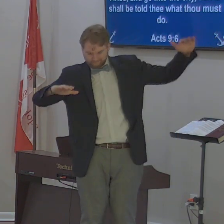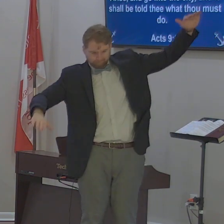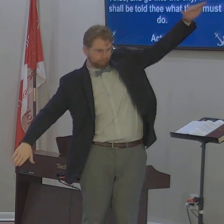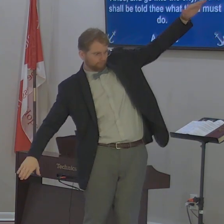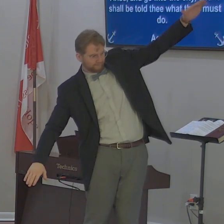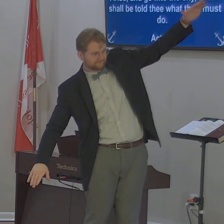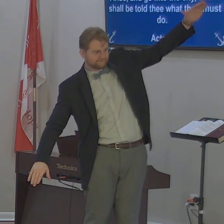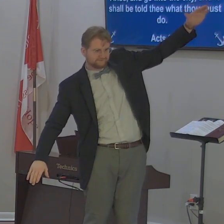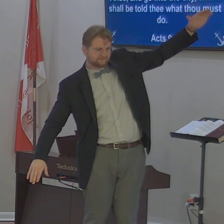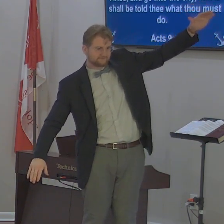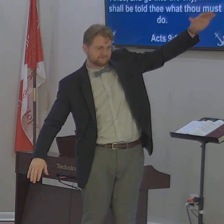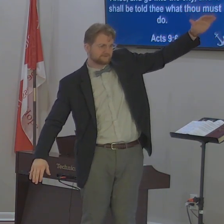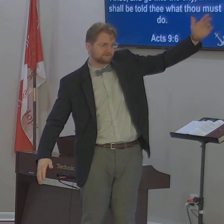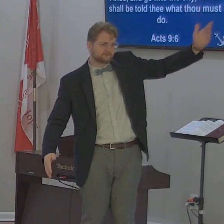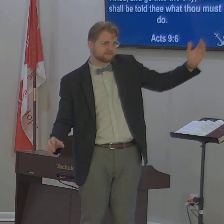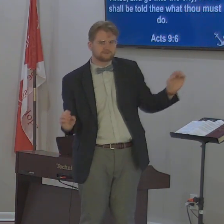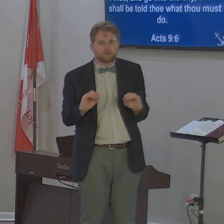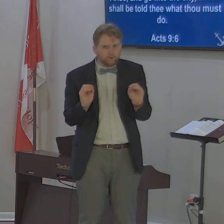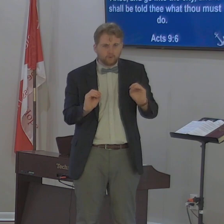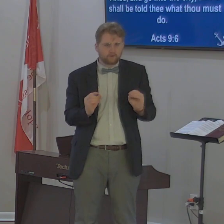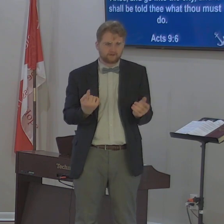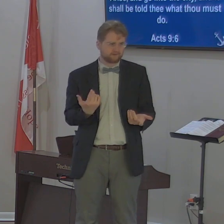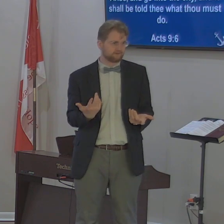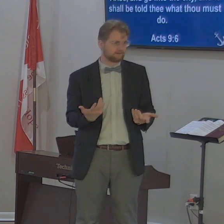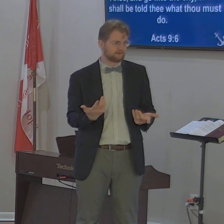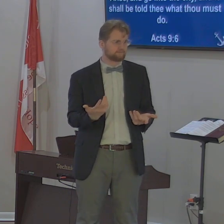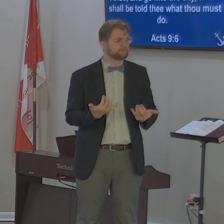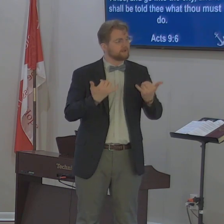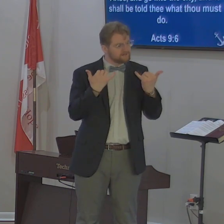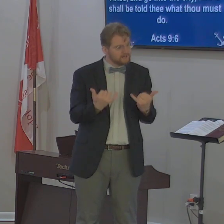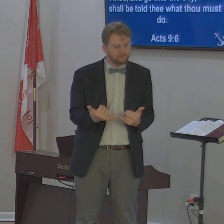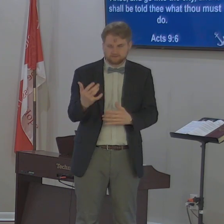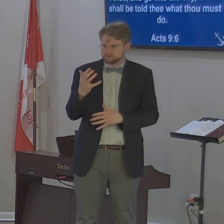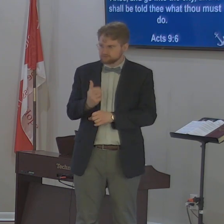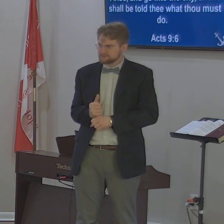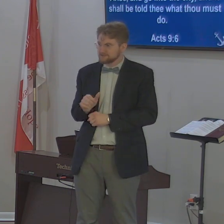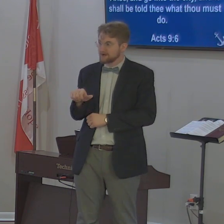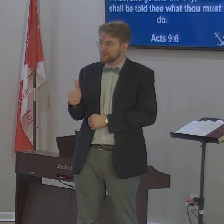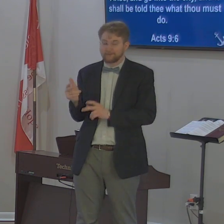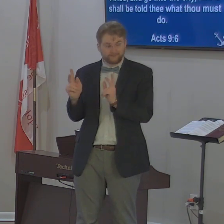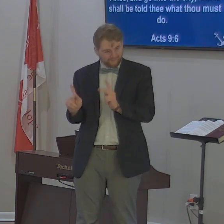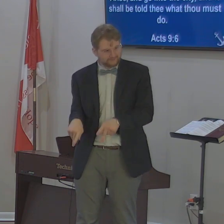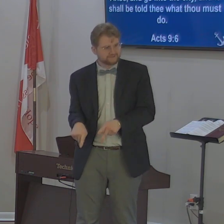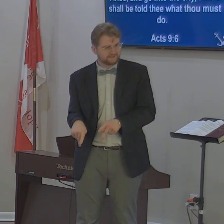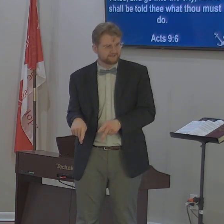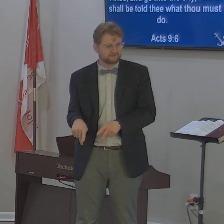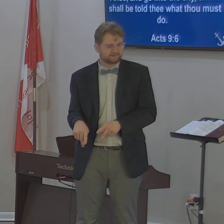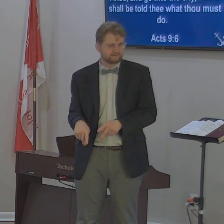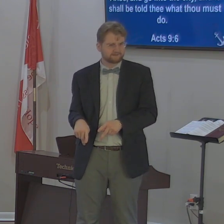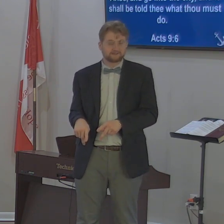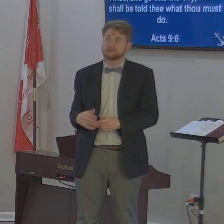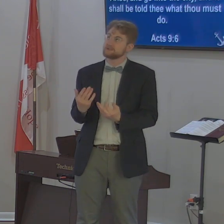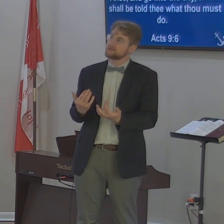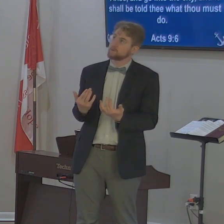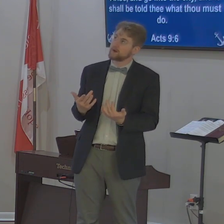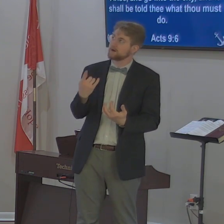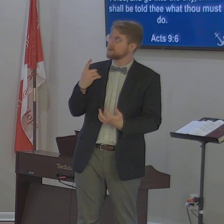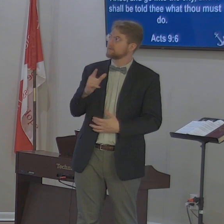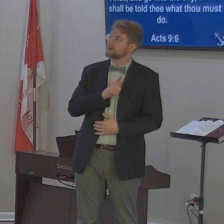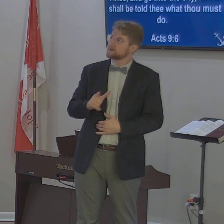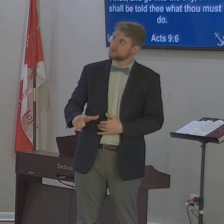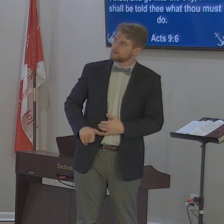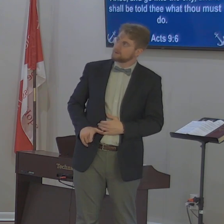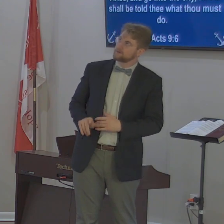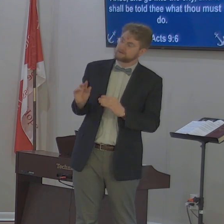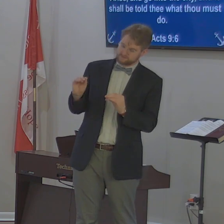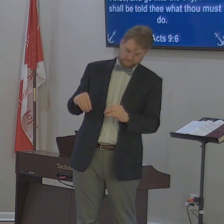He's nobody. And now he's trusting and relying on somebody else, and he's waiting for the Lord to provide for him the